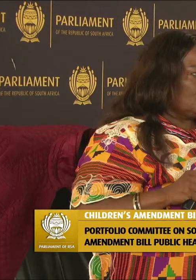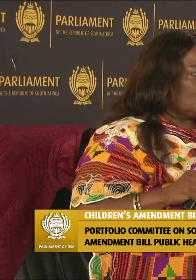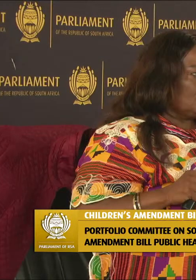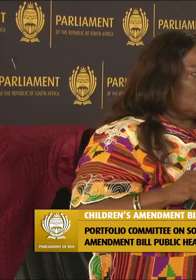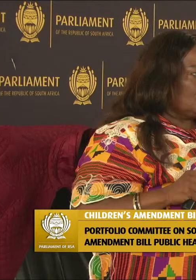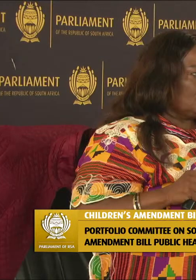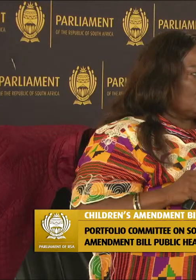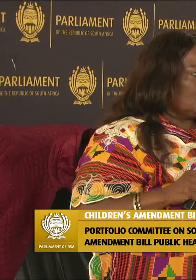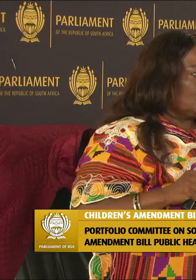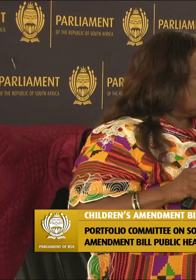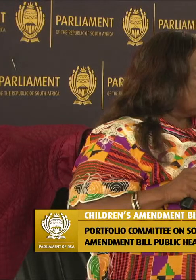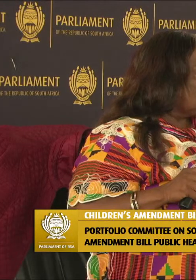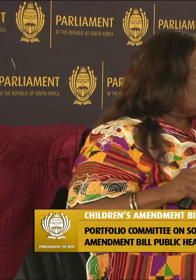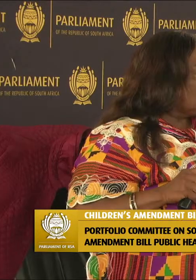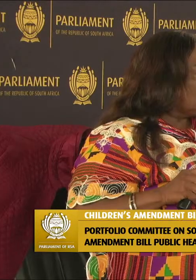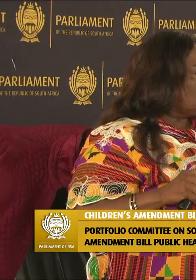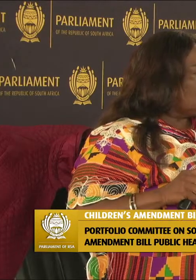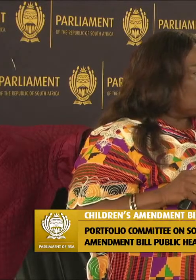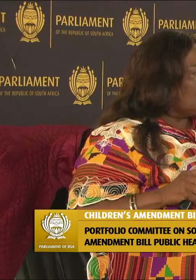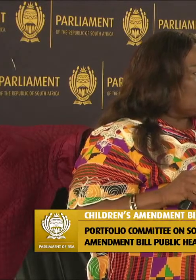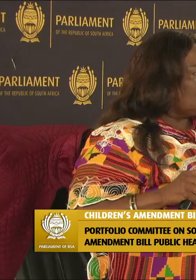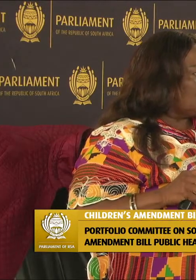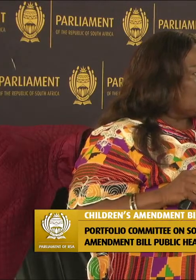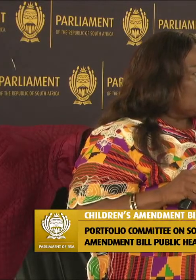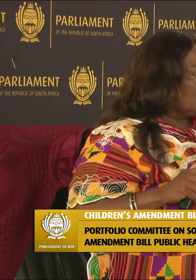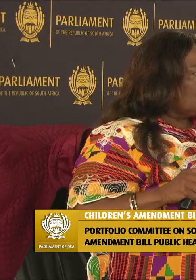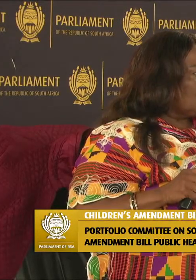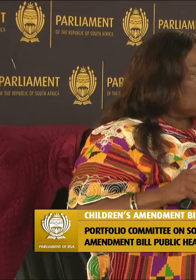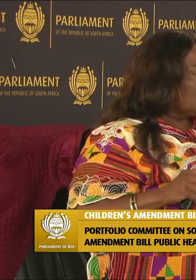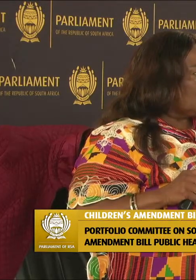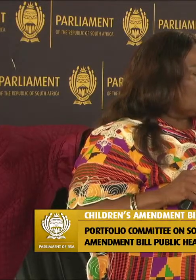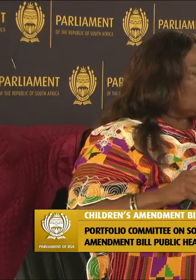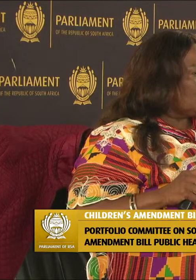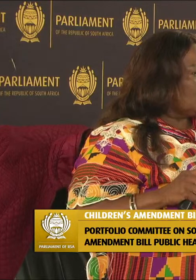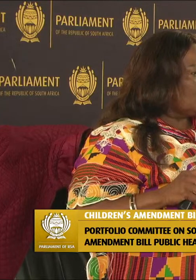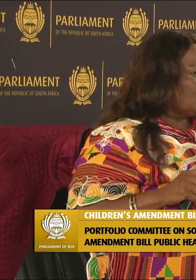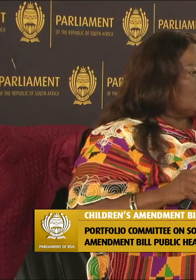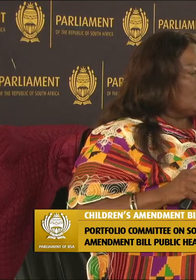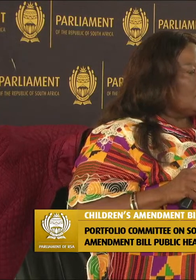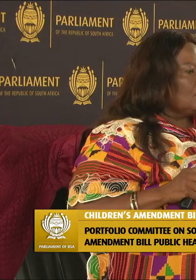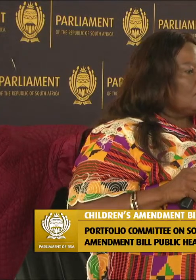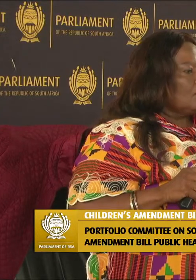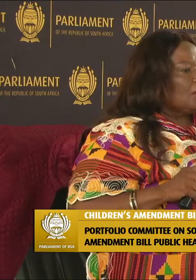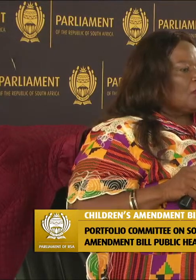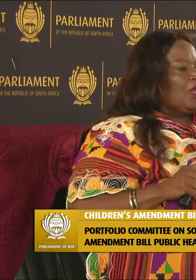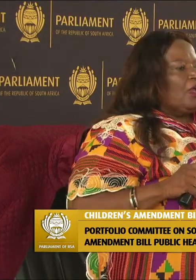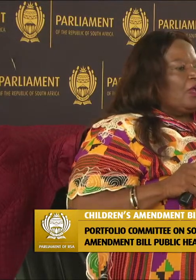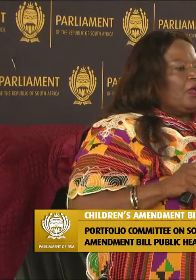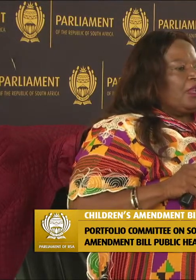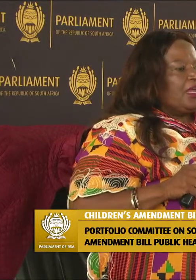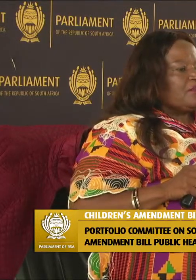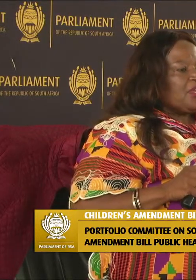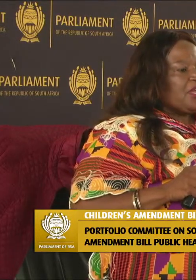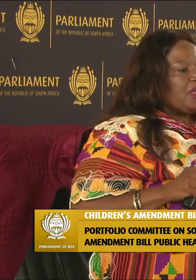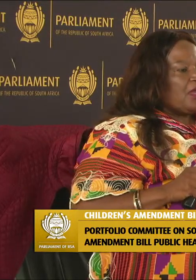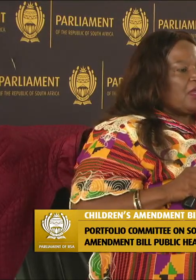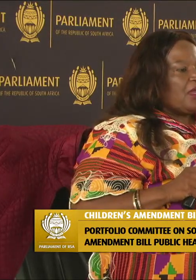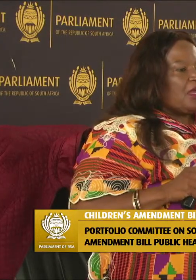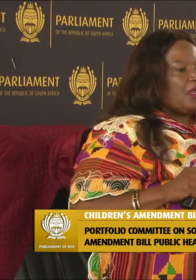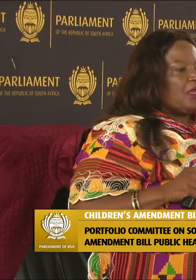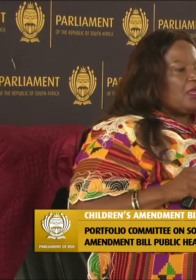uzosho ukuthi uyayisekela yini noma uyawusekela lo mthetho osavivinywa. Let